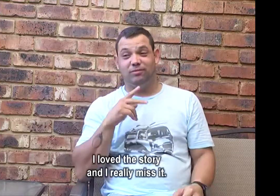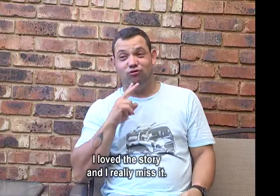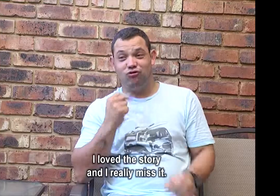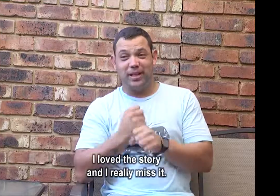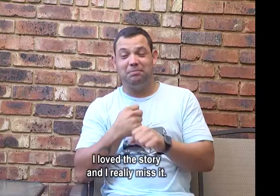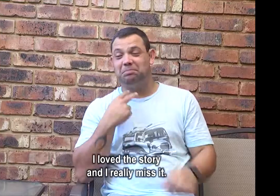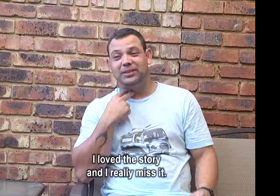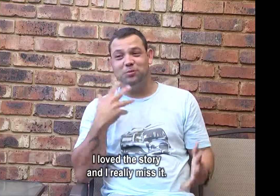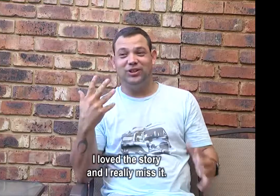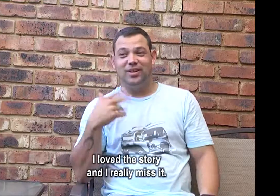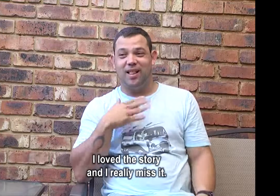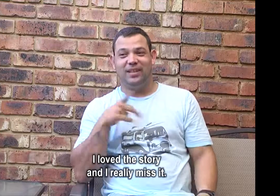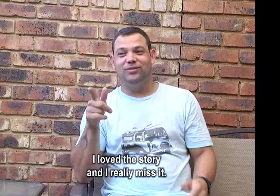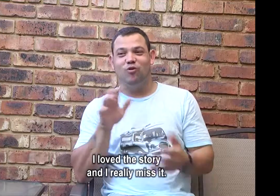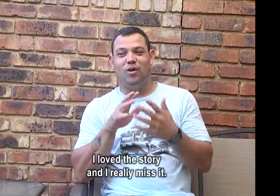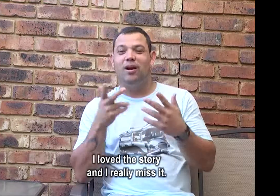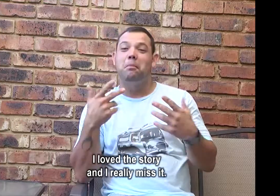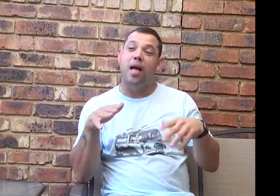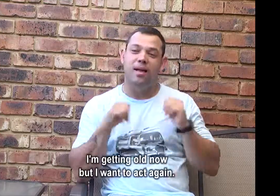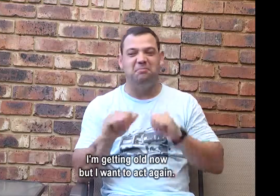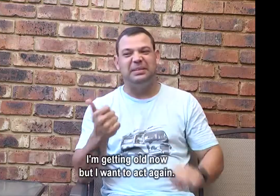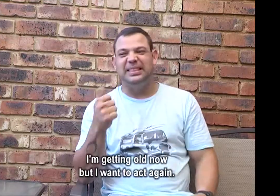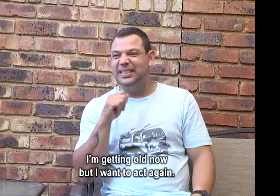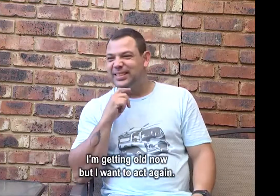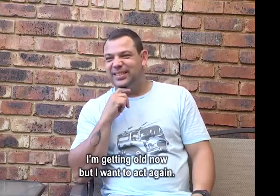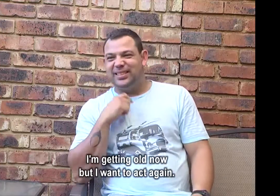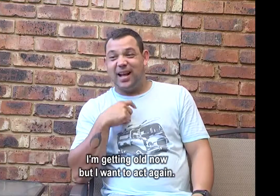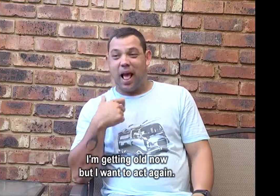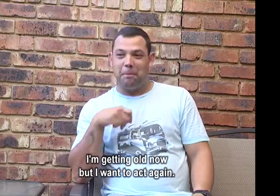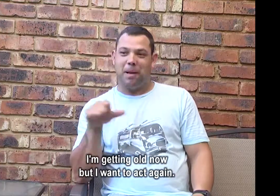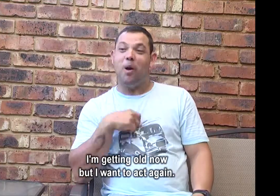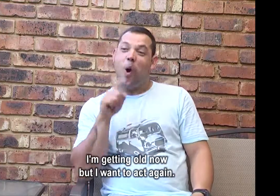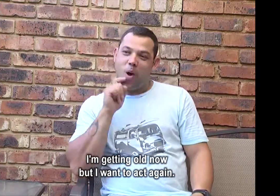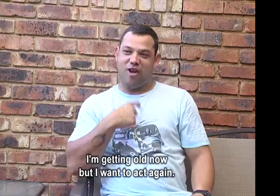I love the story and I really miss it. I'm getting old now, but I want to act again.